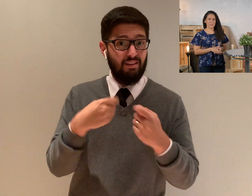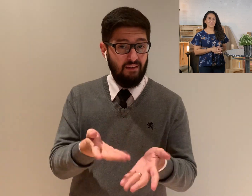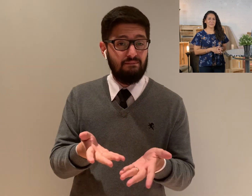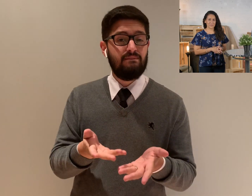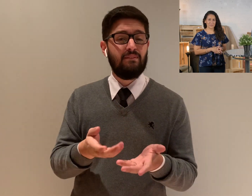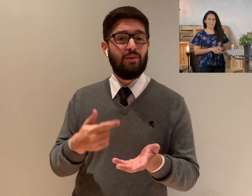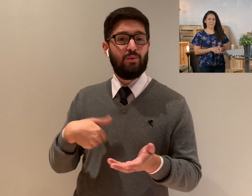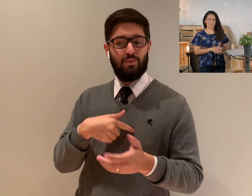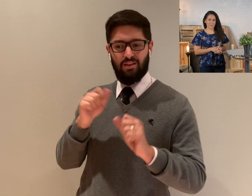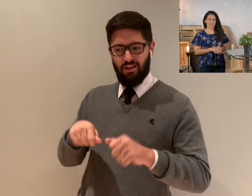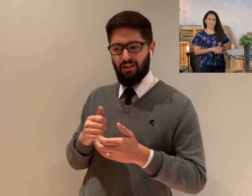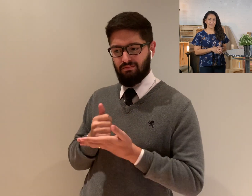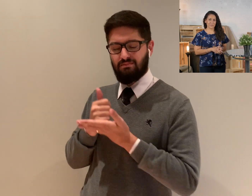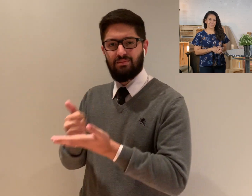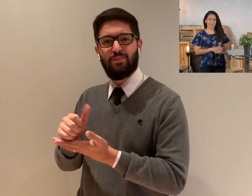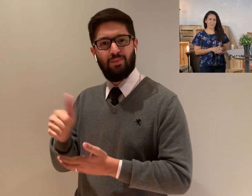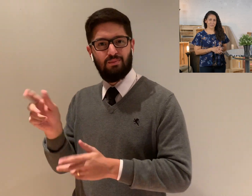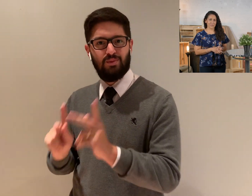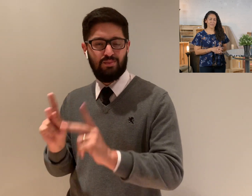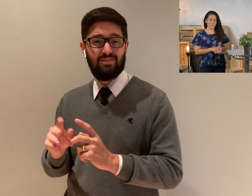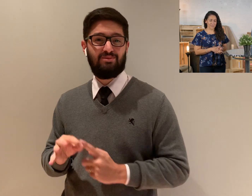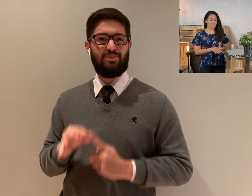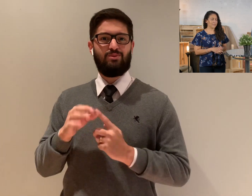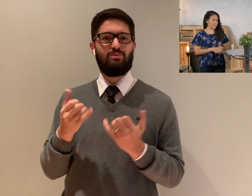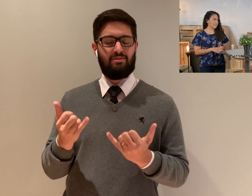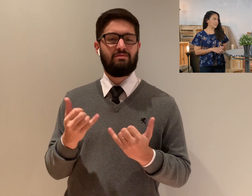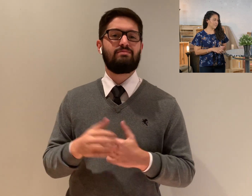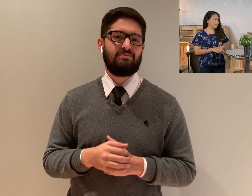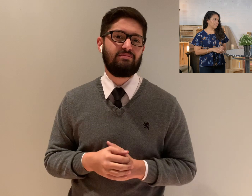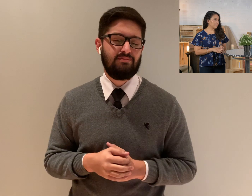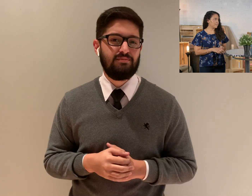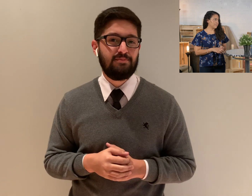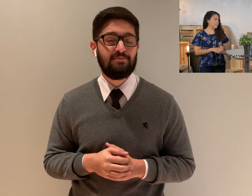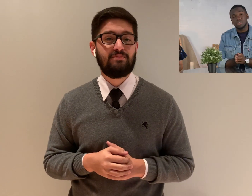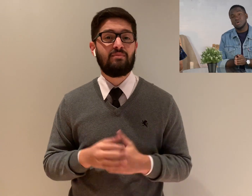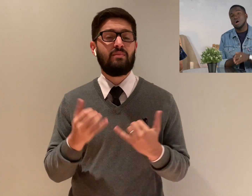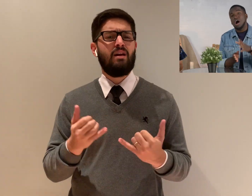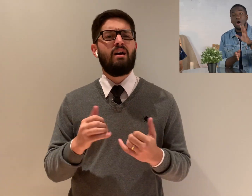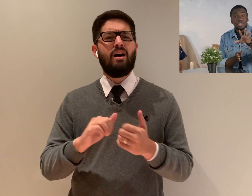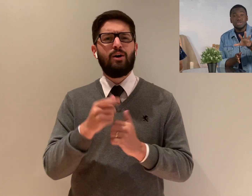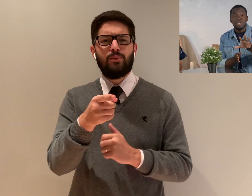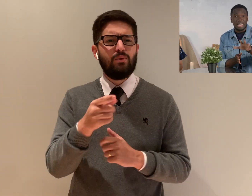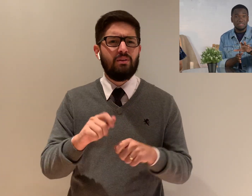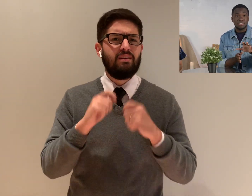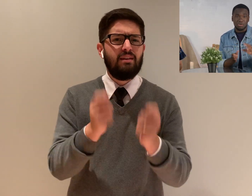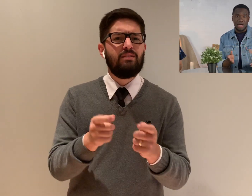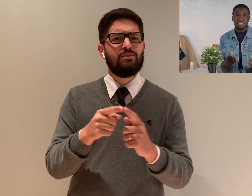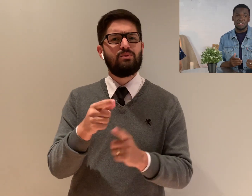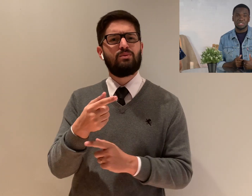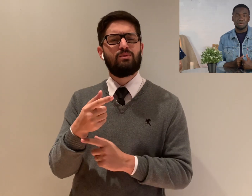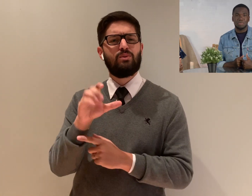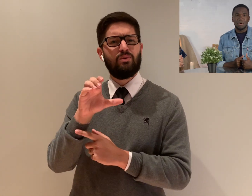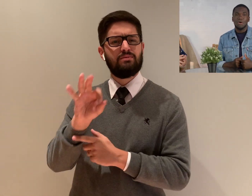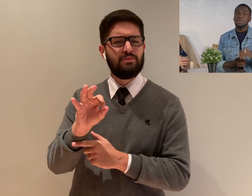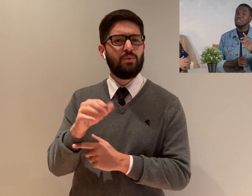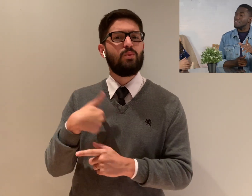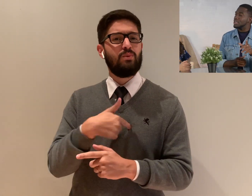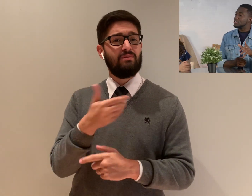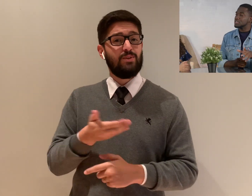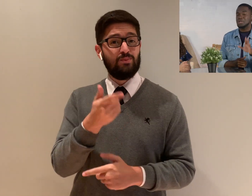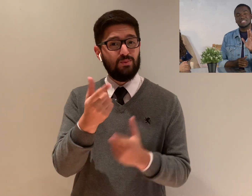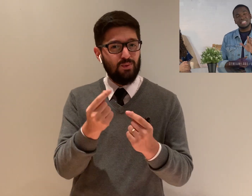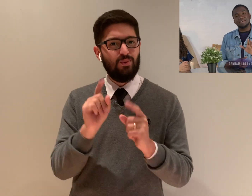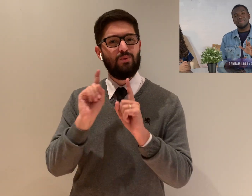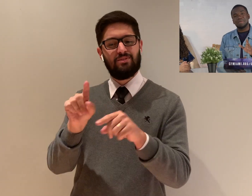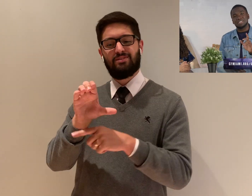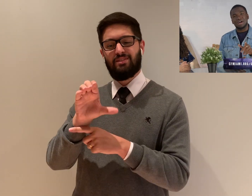we're able to be the hands and the feet of Christ, especially in a season quite like this. Now, how can you give to Christ Fellowship? We're going to invite